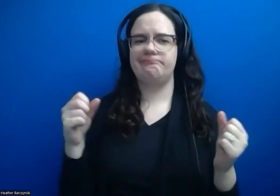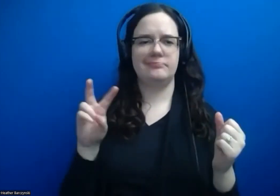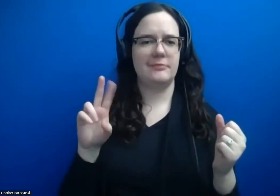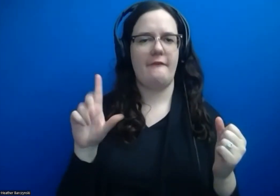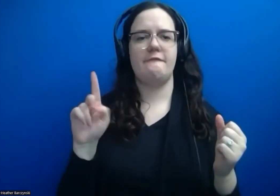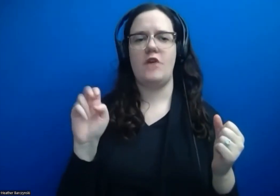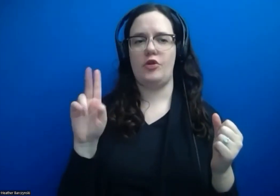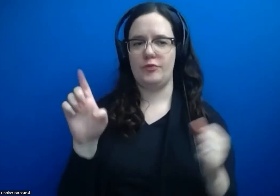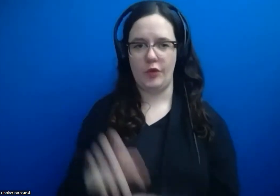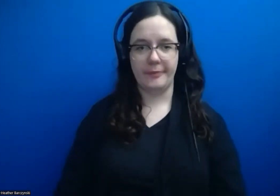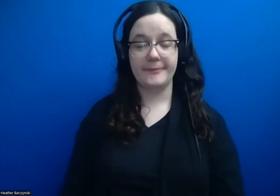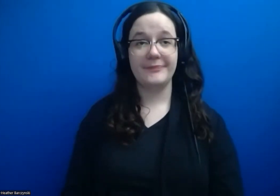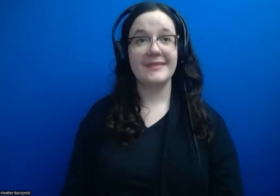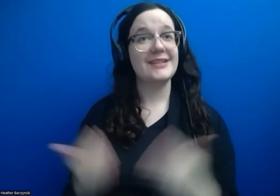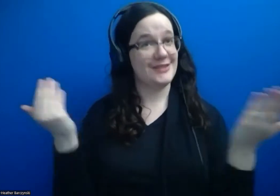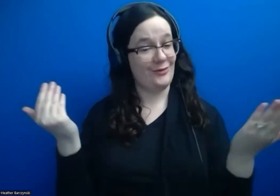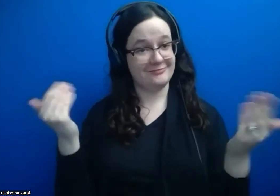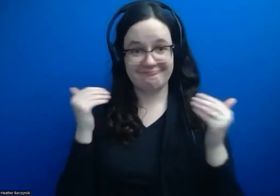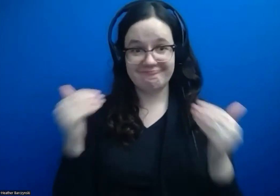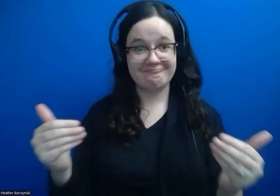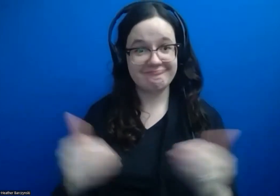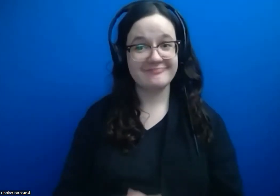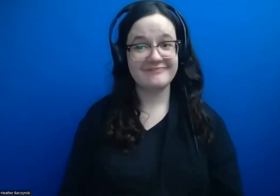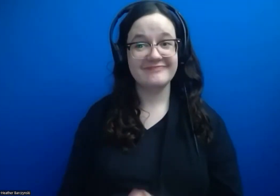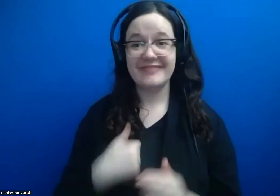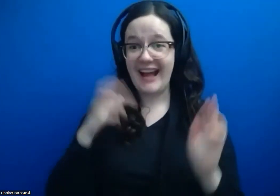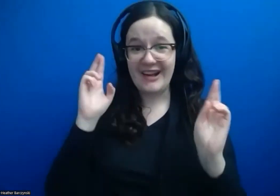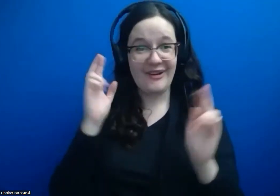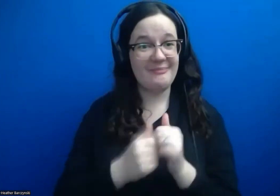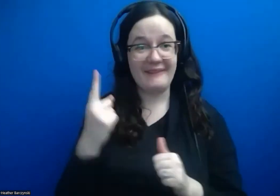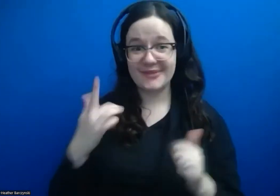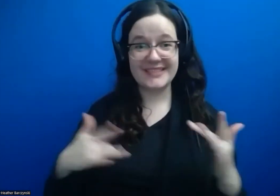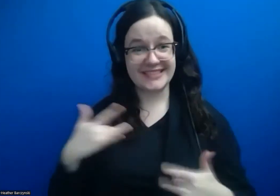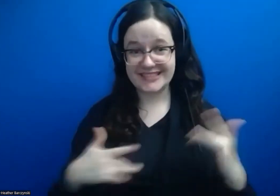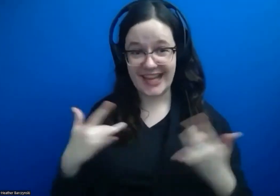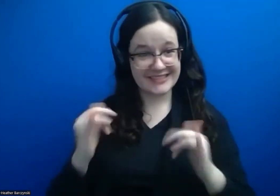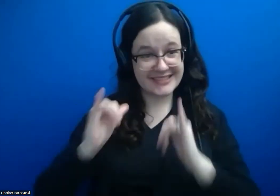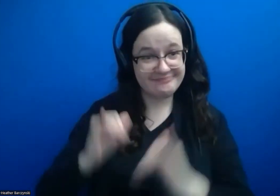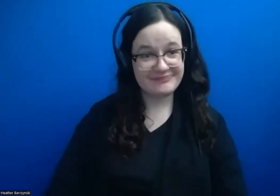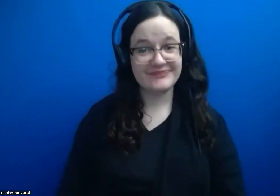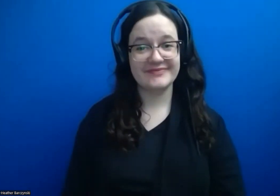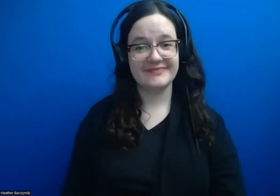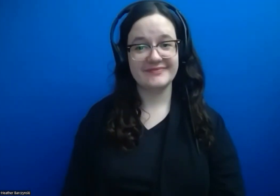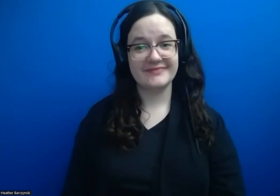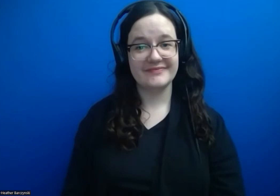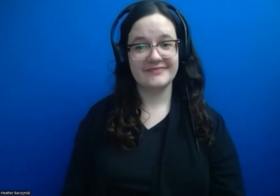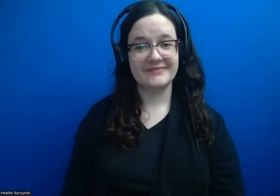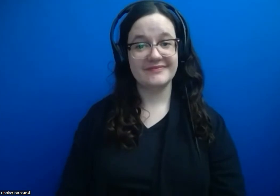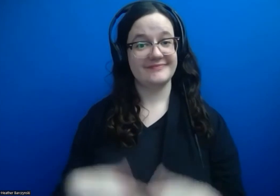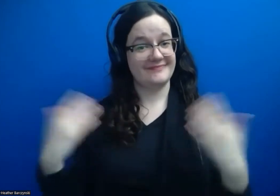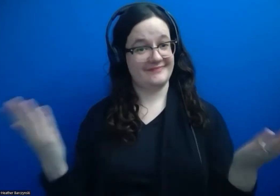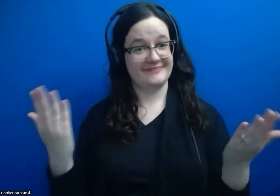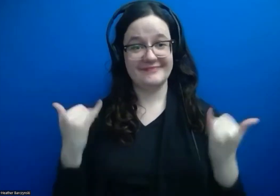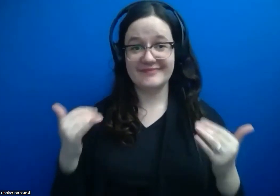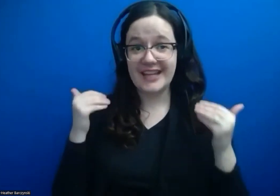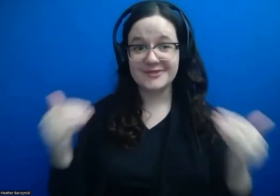So without further ado, I hope everybody is excited as I am. If I may, I'd like to begin introducing